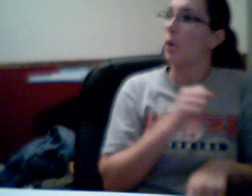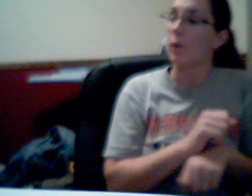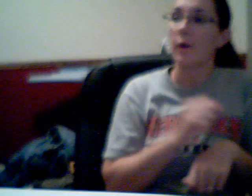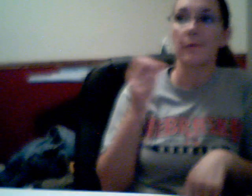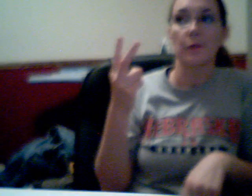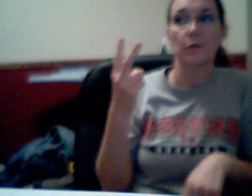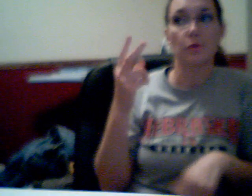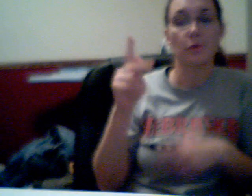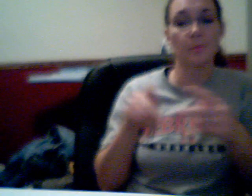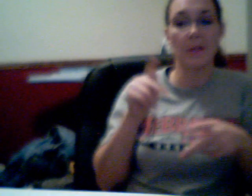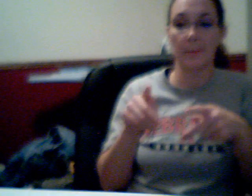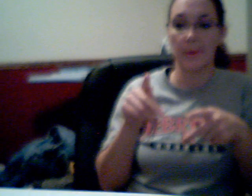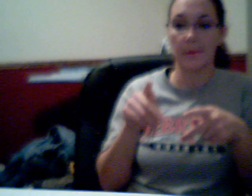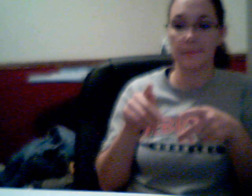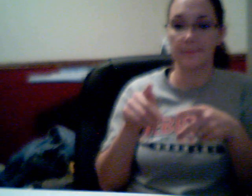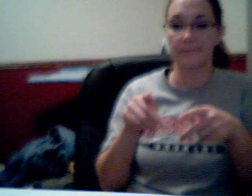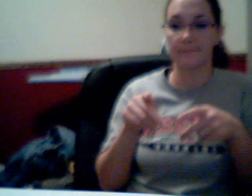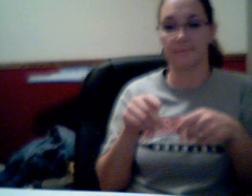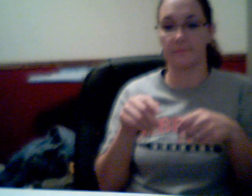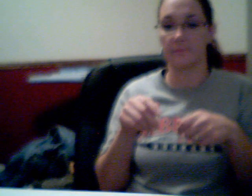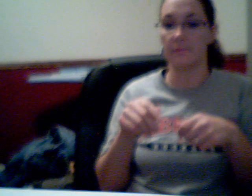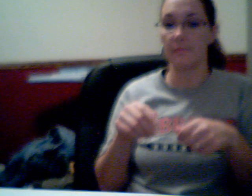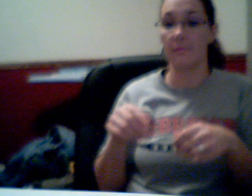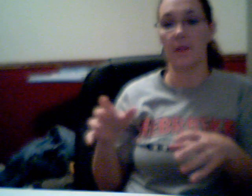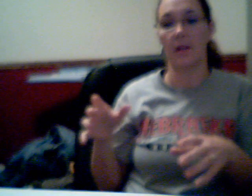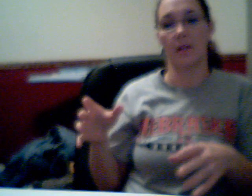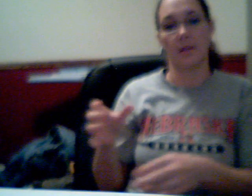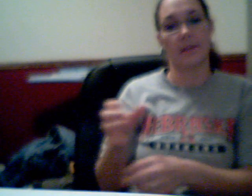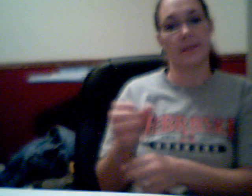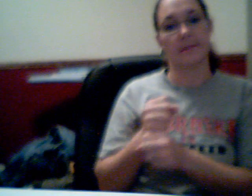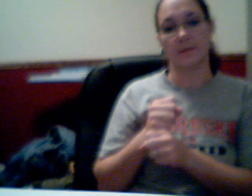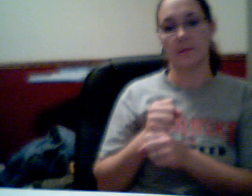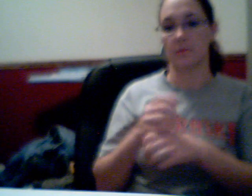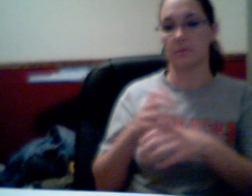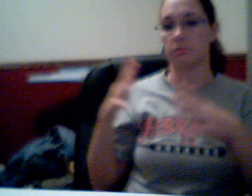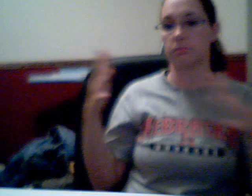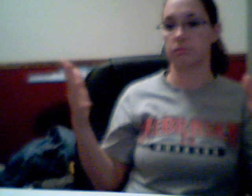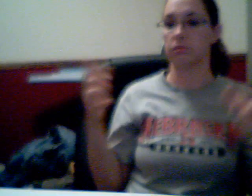In spite of the best she could do, Pa had to level the stack for the next load.